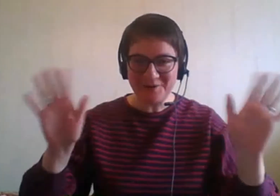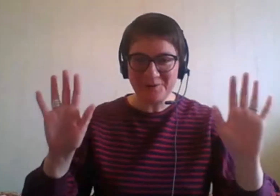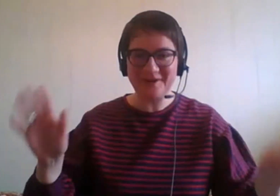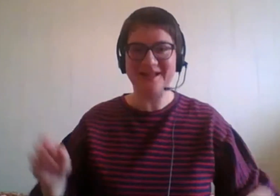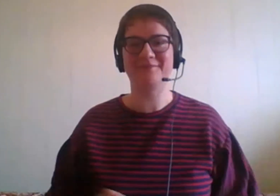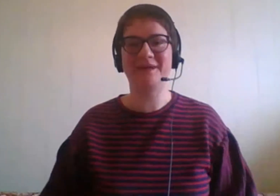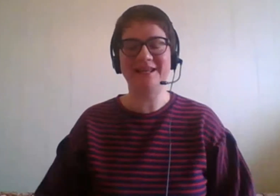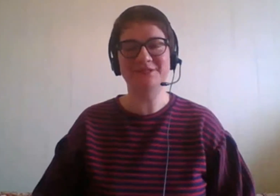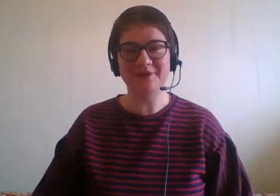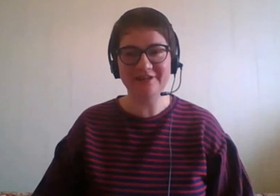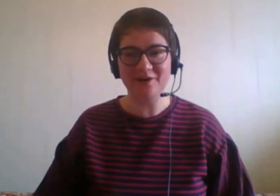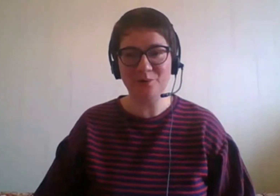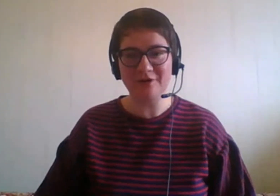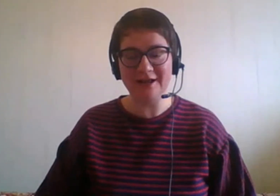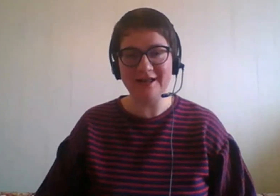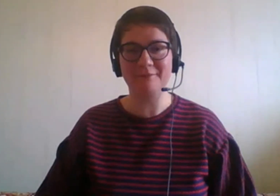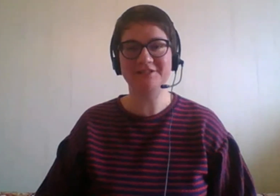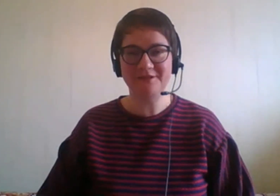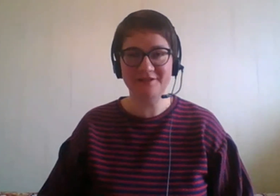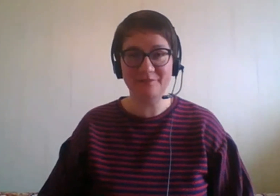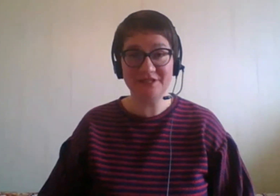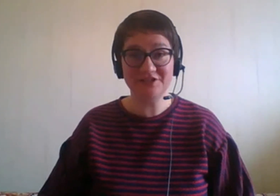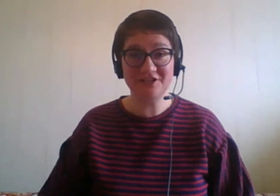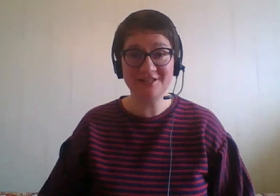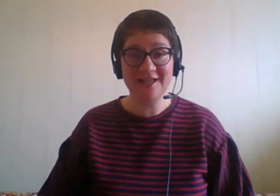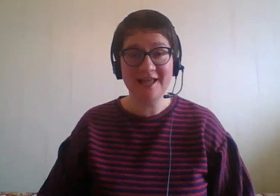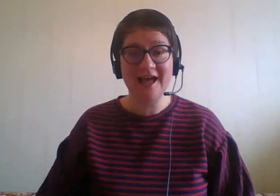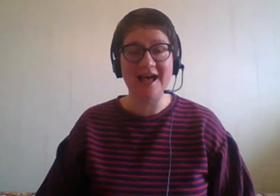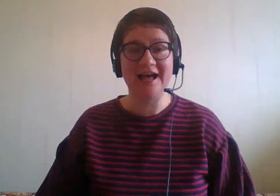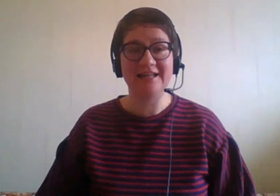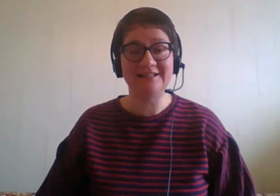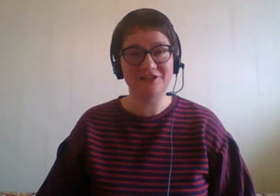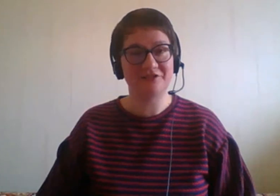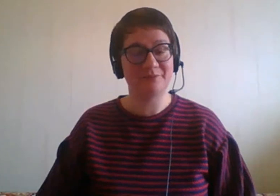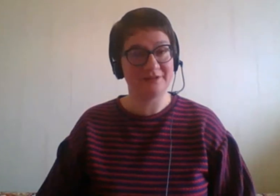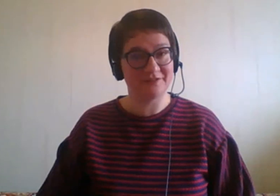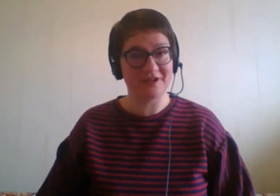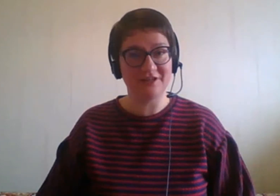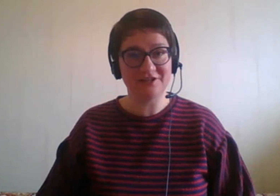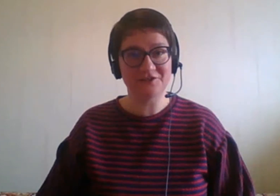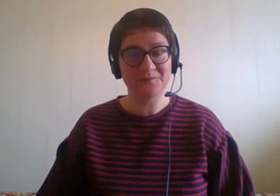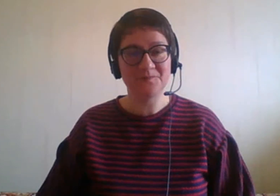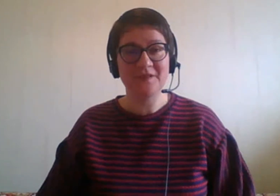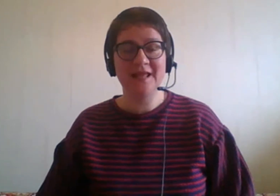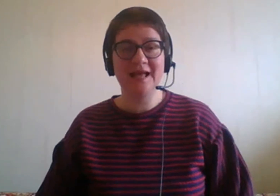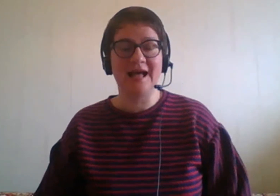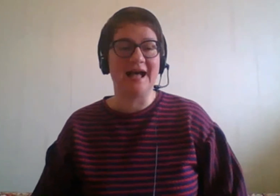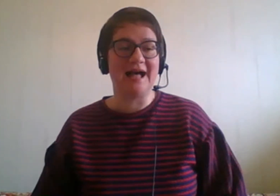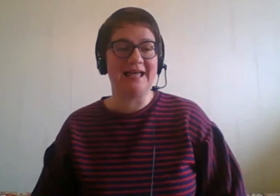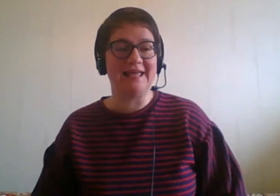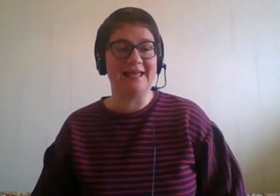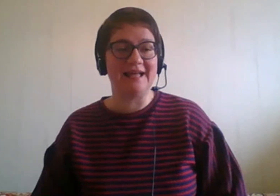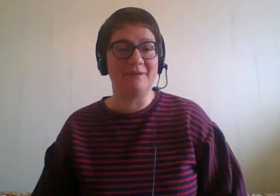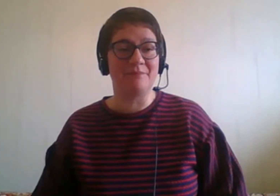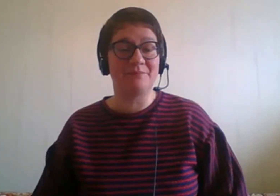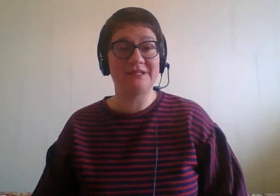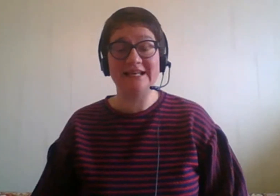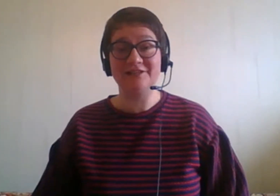Hello, my name is Maryna Hura. I'm a dispensing optician and a lecturer at Bradford College. I am particularly